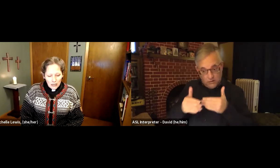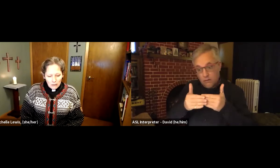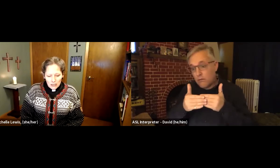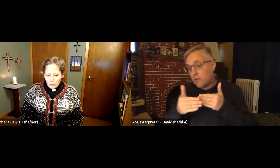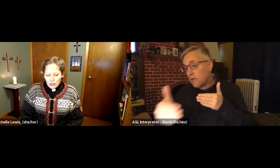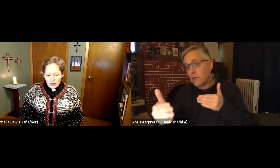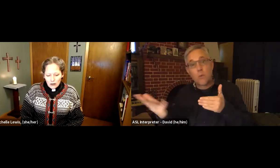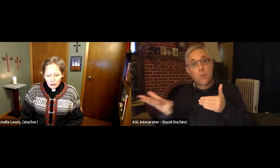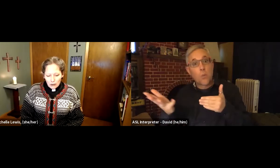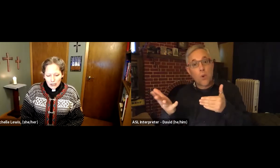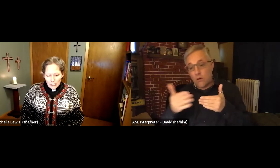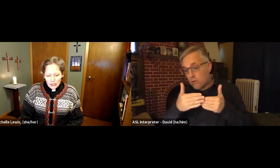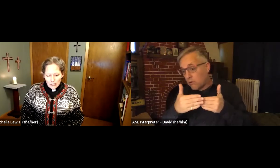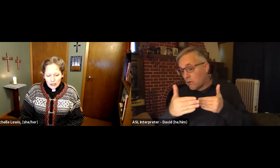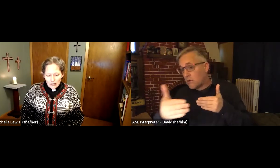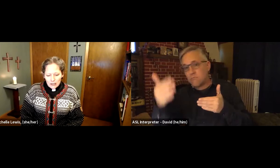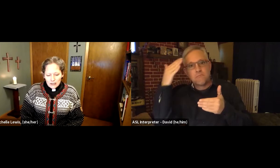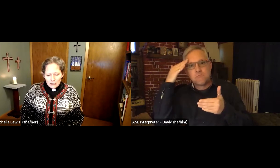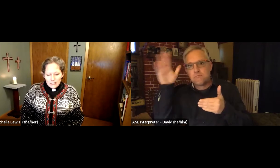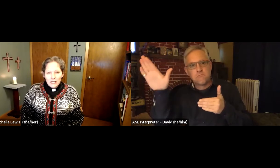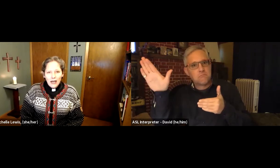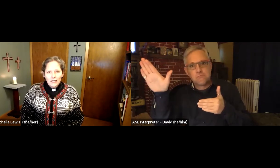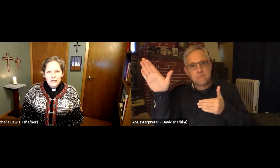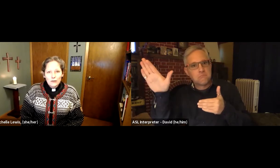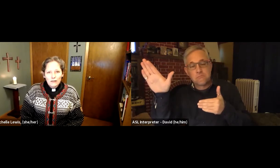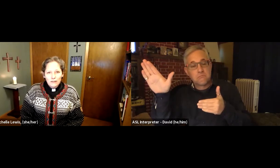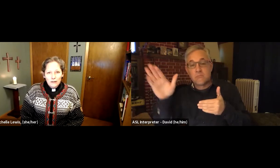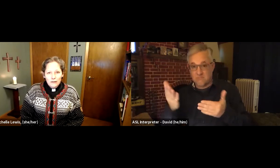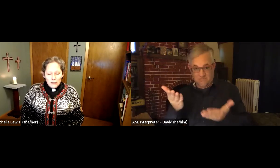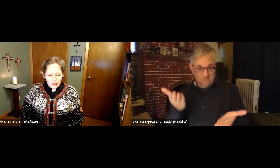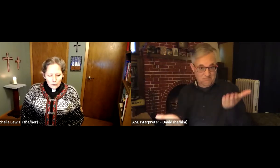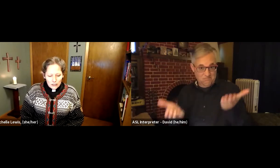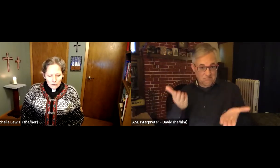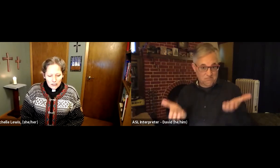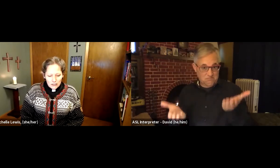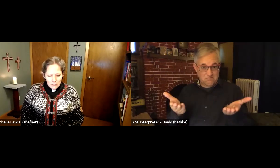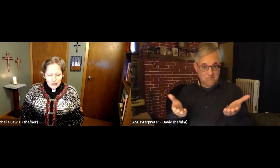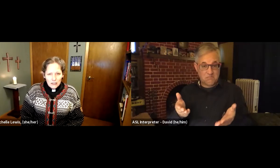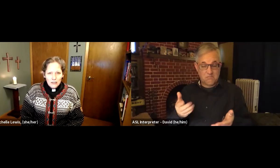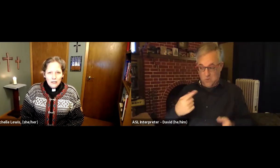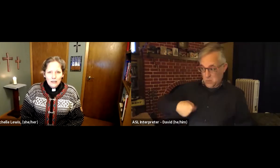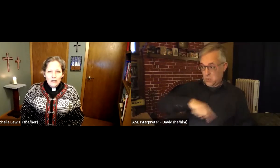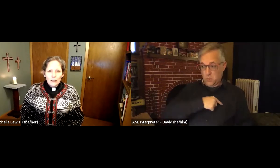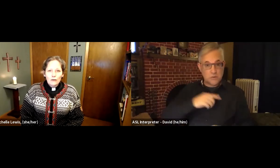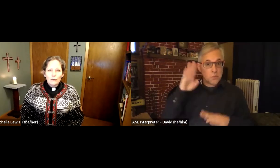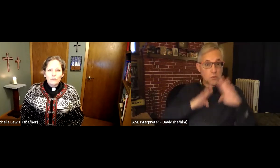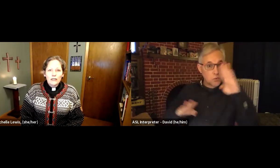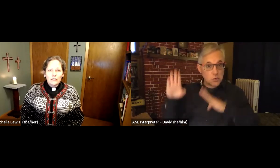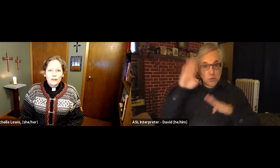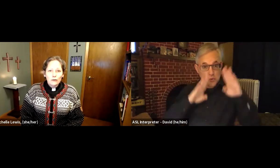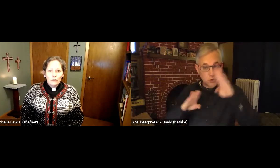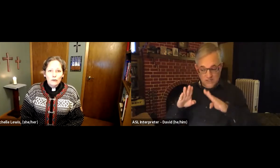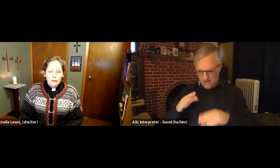And maybe we are worried that the sadness we feel this Christmas will